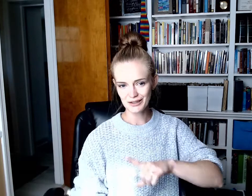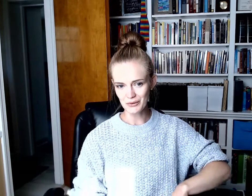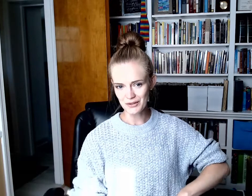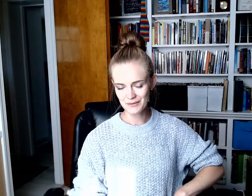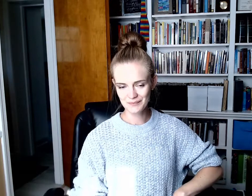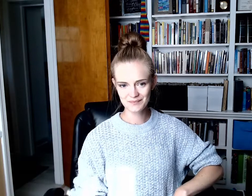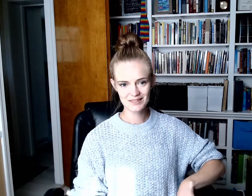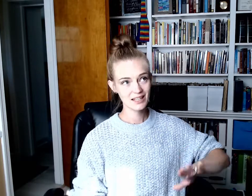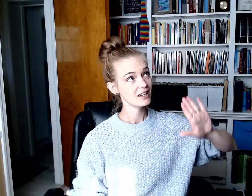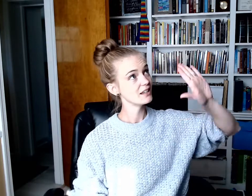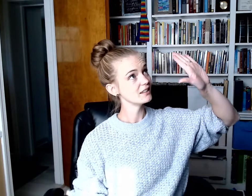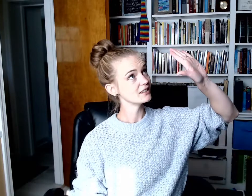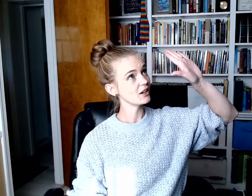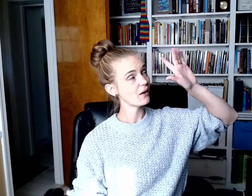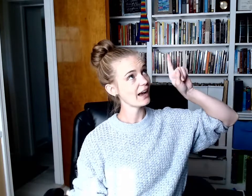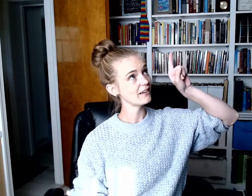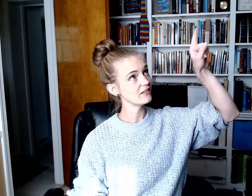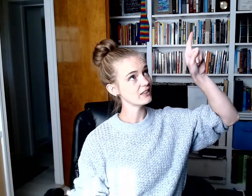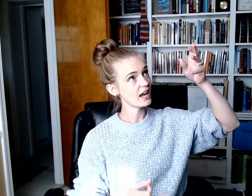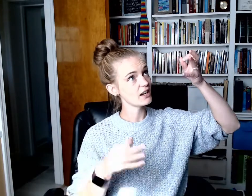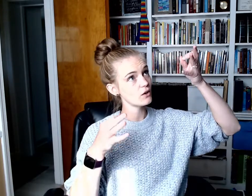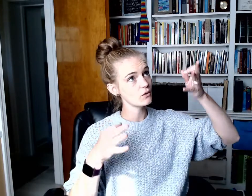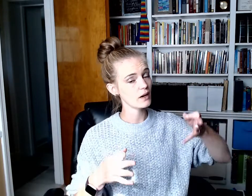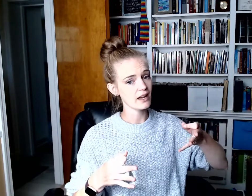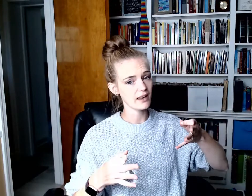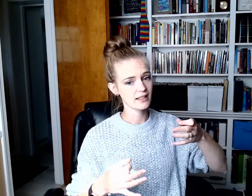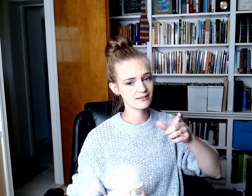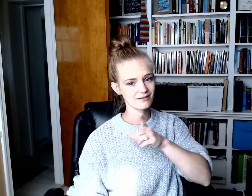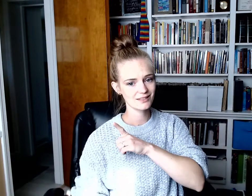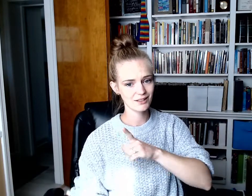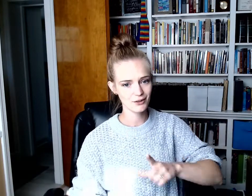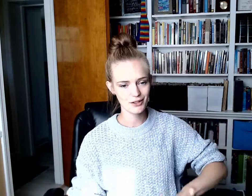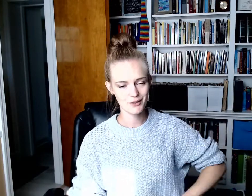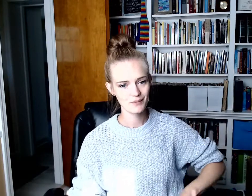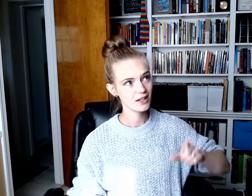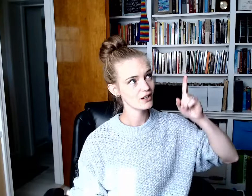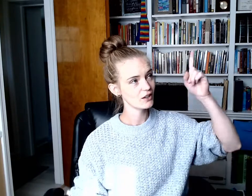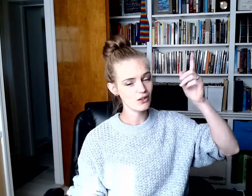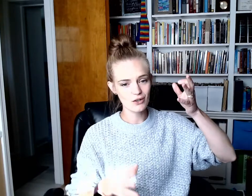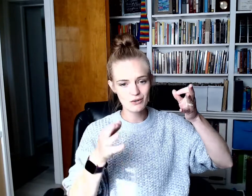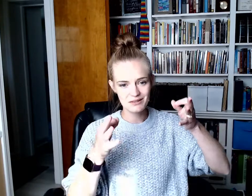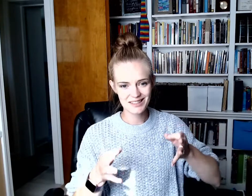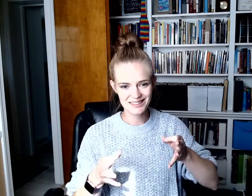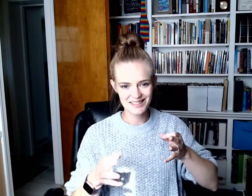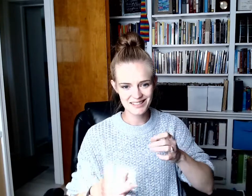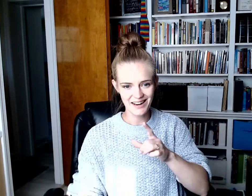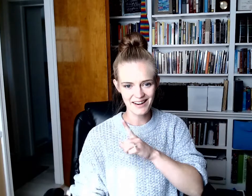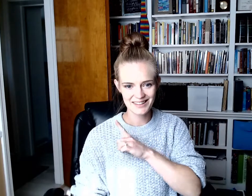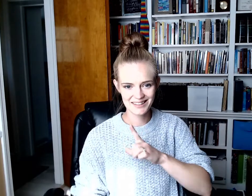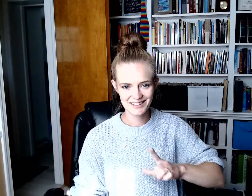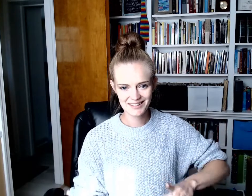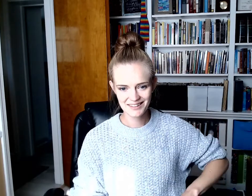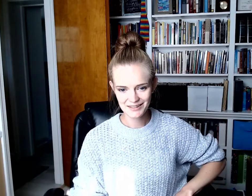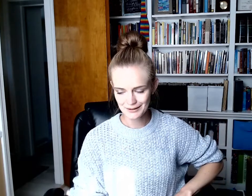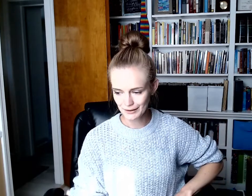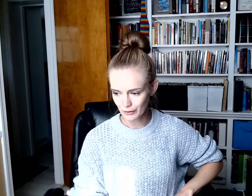Lord. So have thine own way, Lord. You decide, Lord.